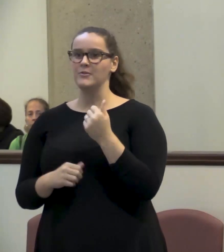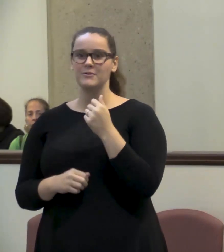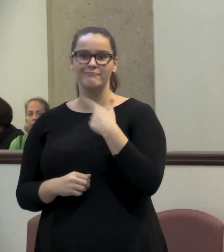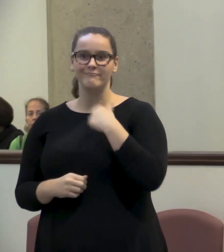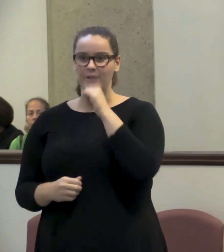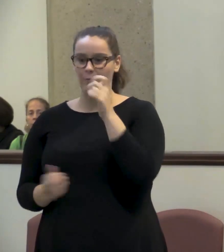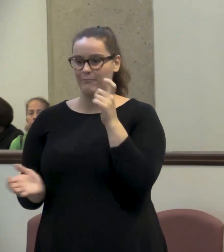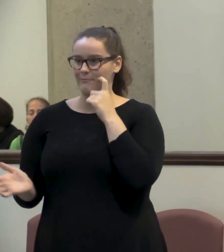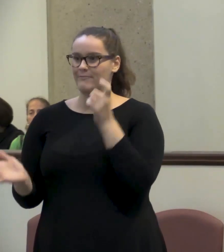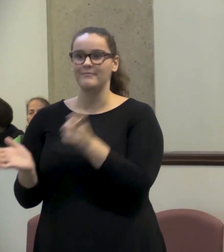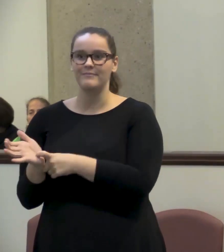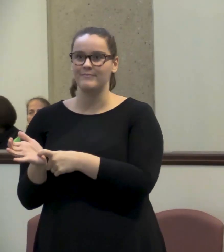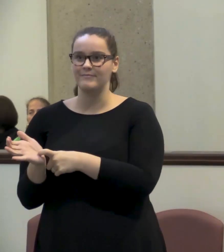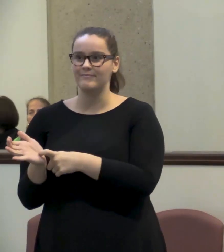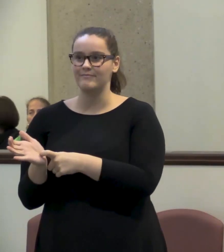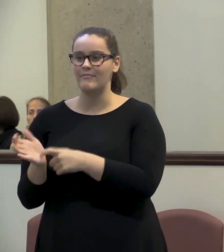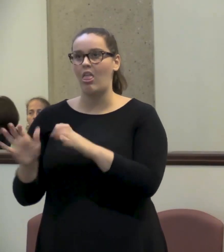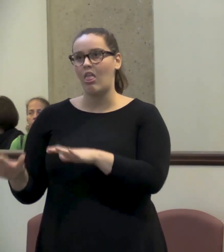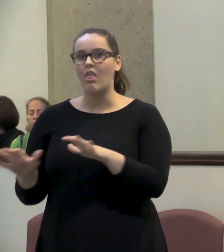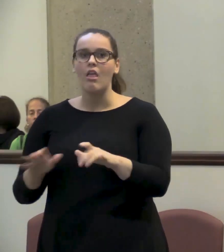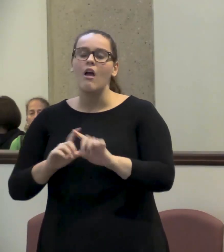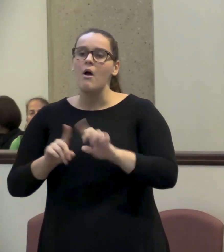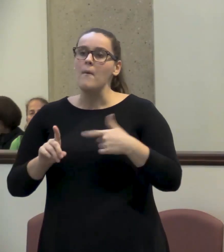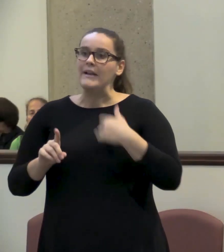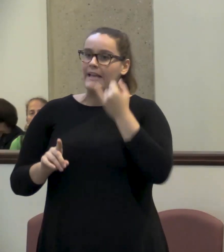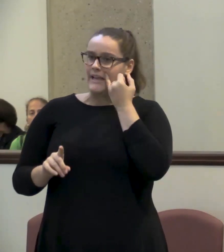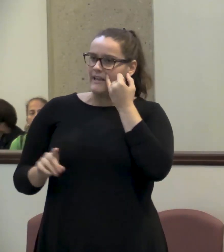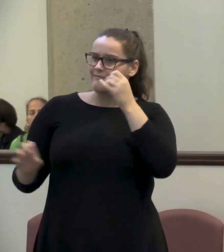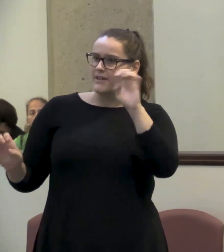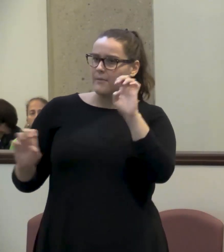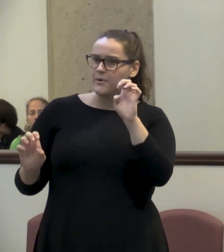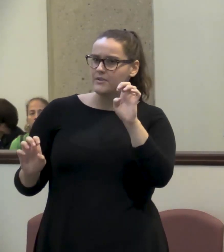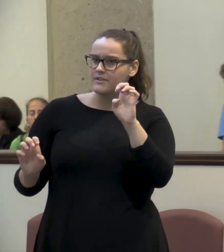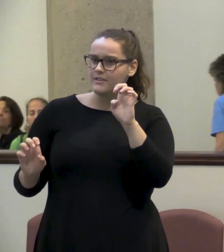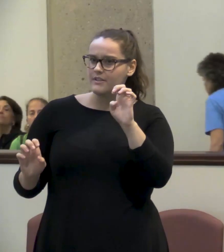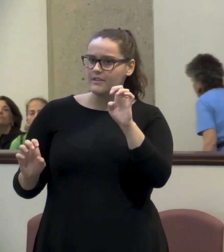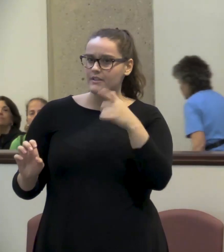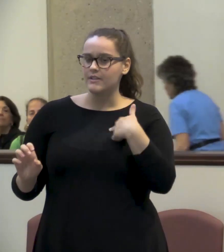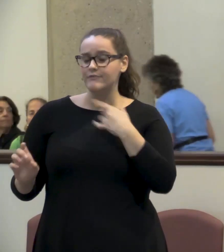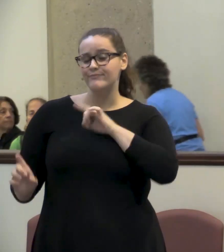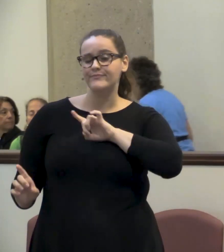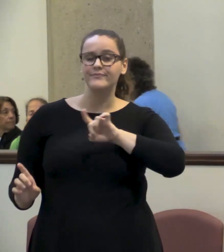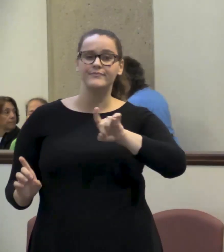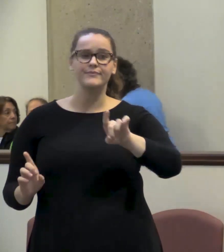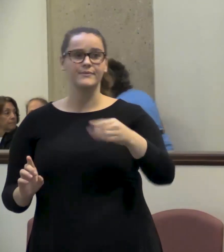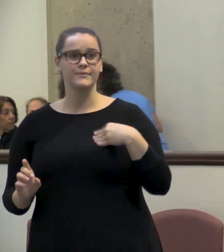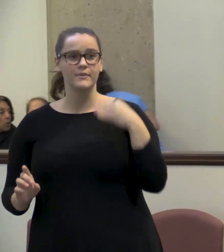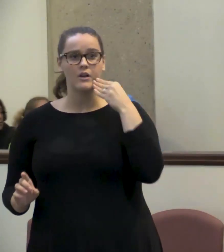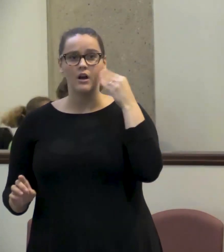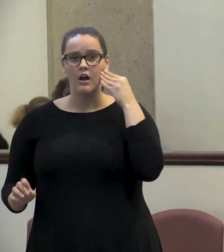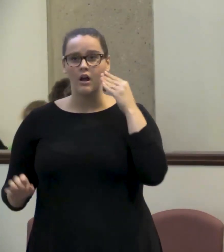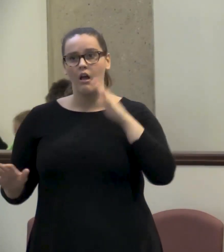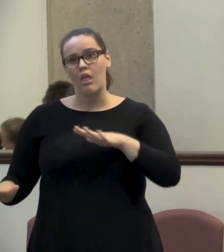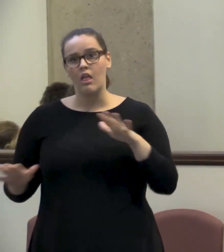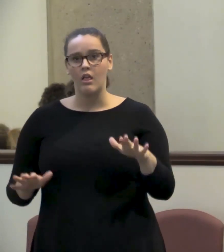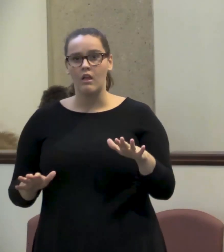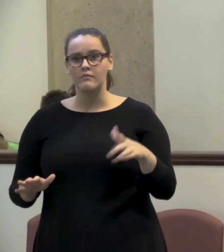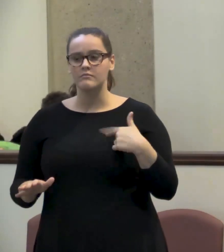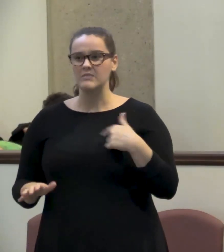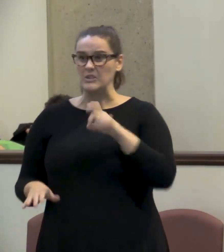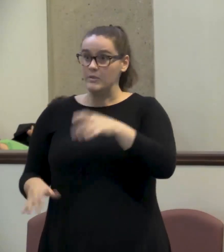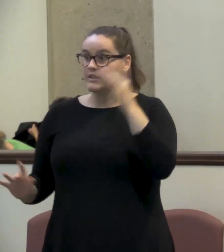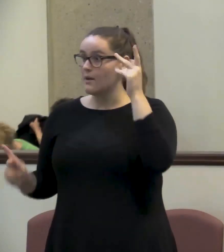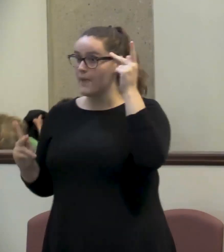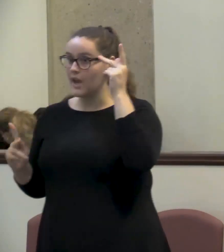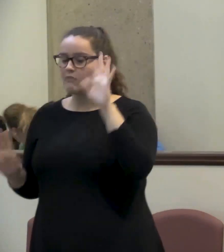not acting that way. But when something is an emergency, you don't just go on with business as usual. You also don't have to run around and panic. Think of us